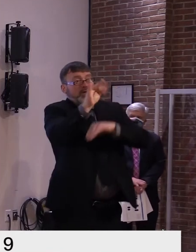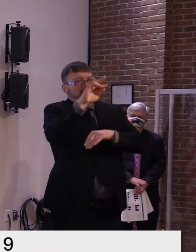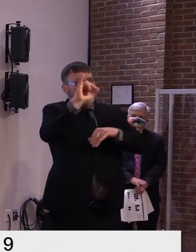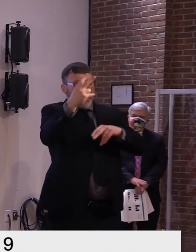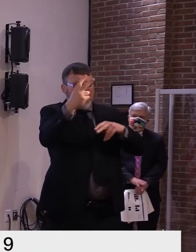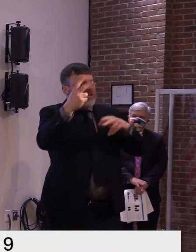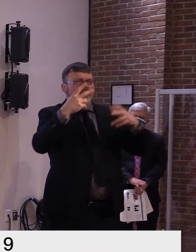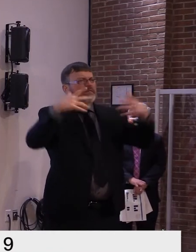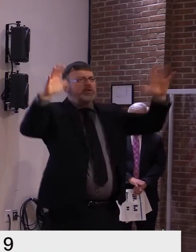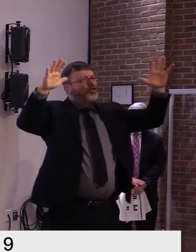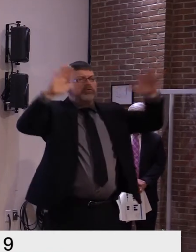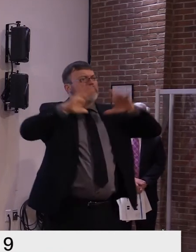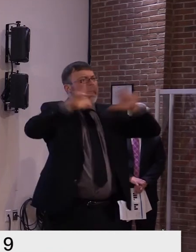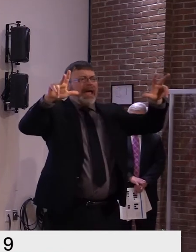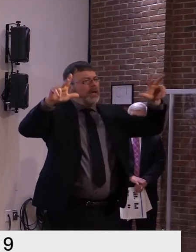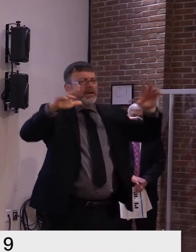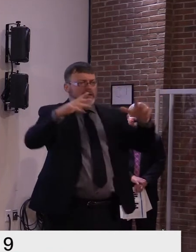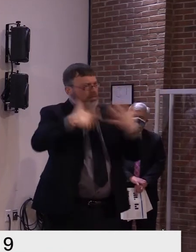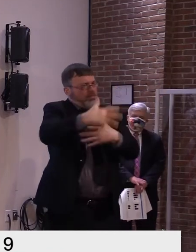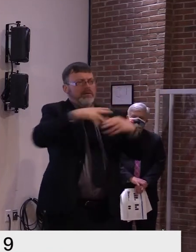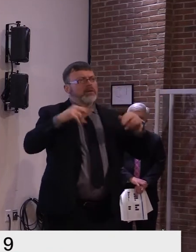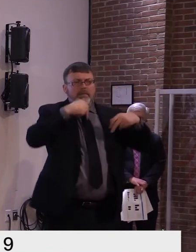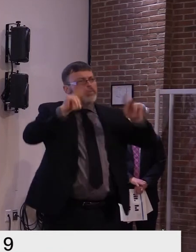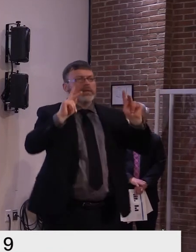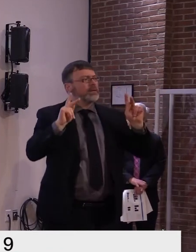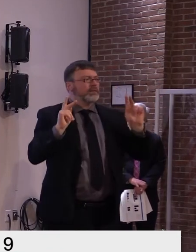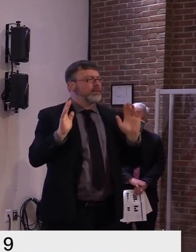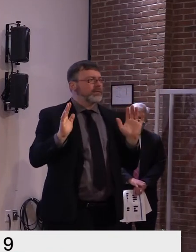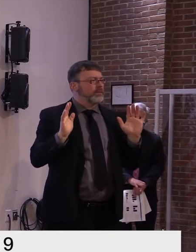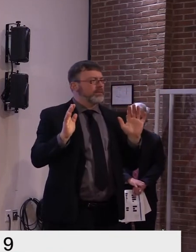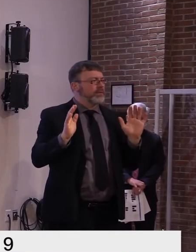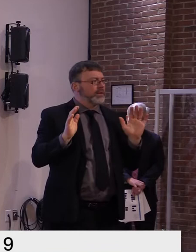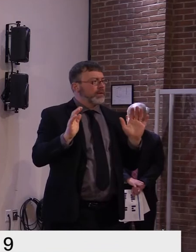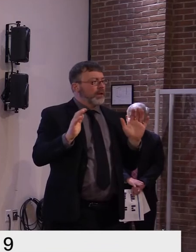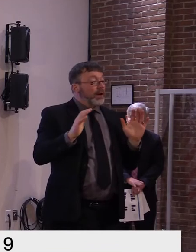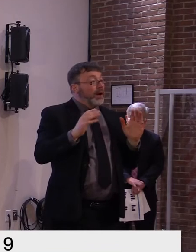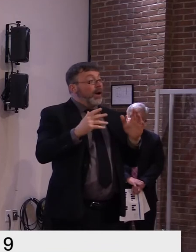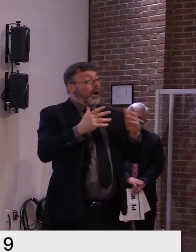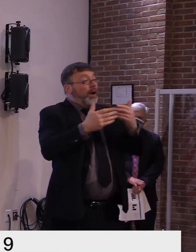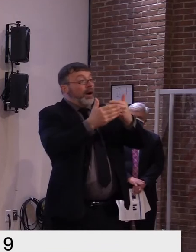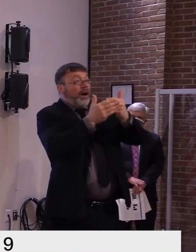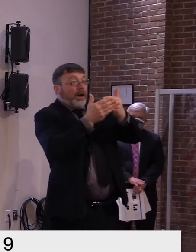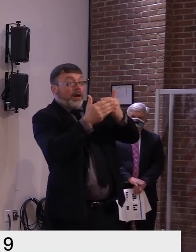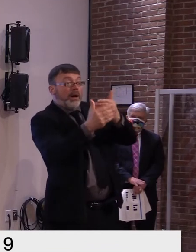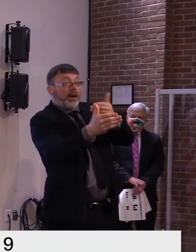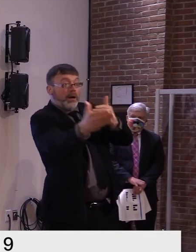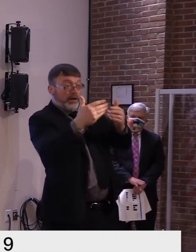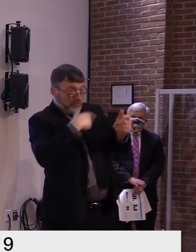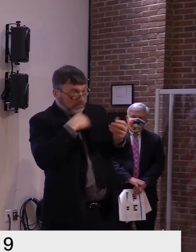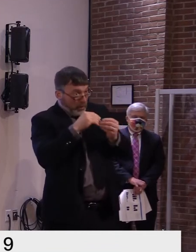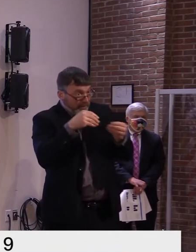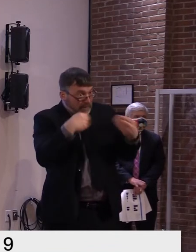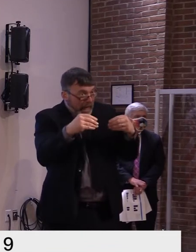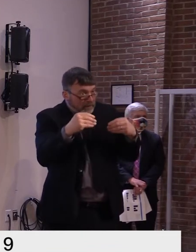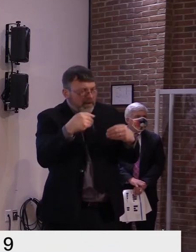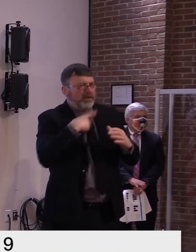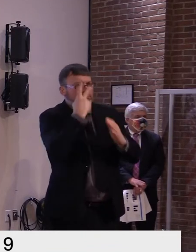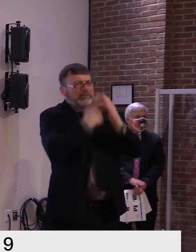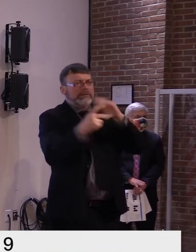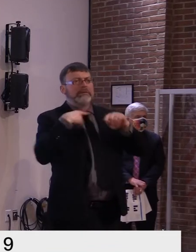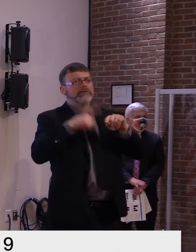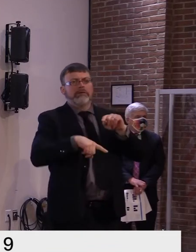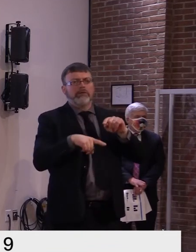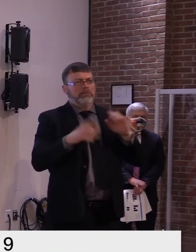I wouldn't want to even conjecture where we would go with that at this point in time. Obviously, we're seeing a higher caseload in general,